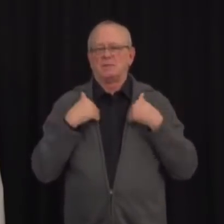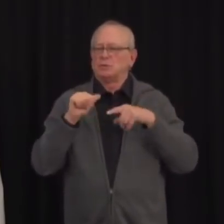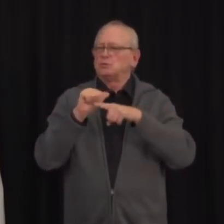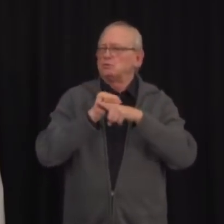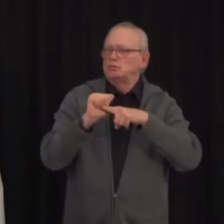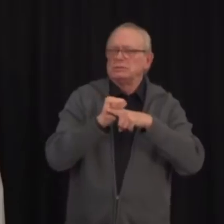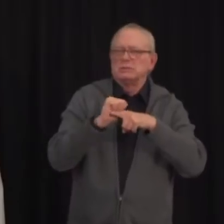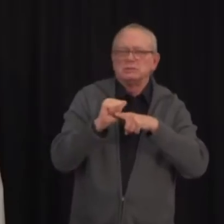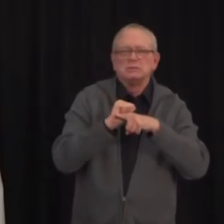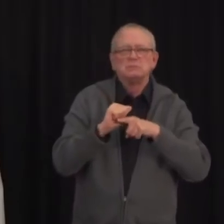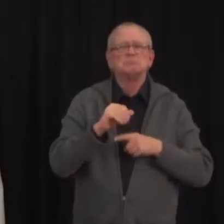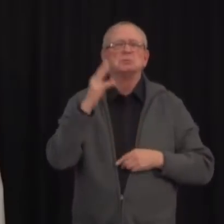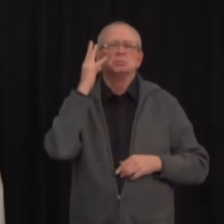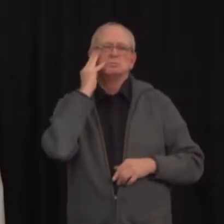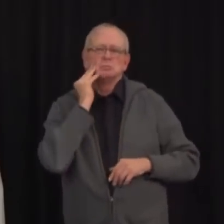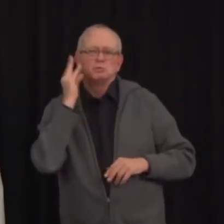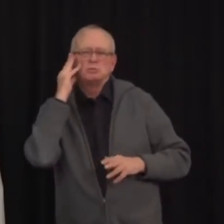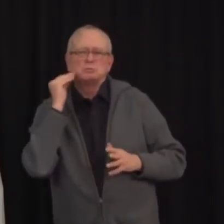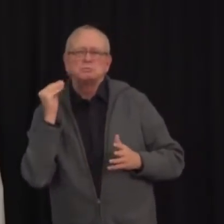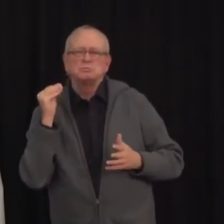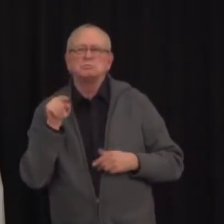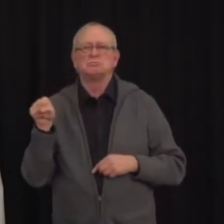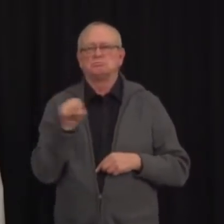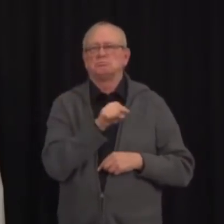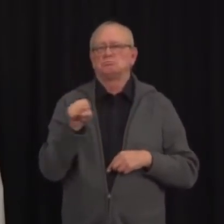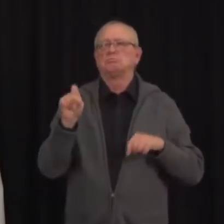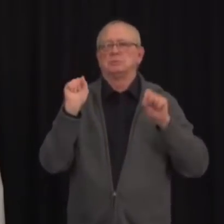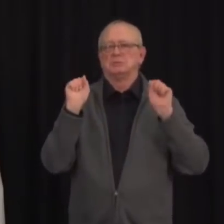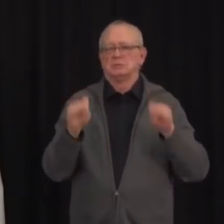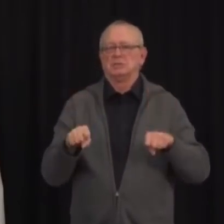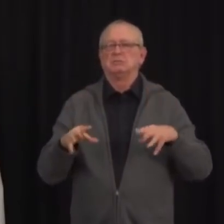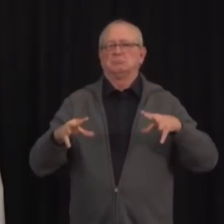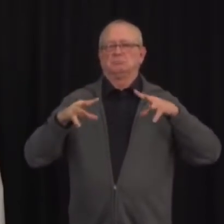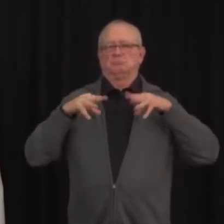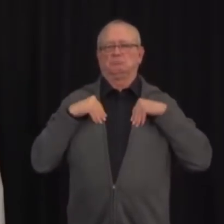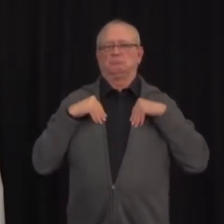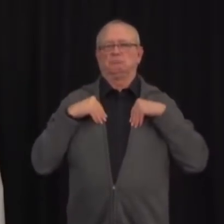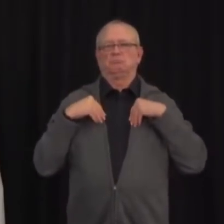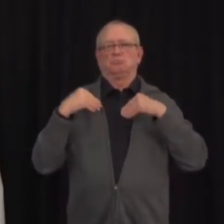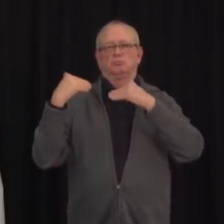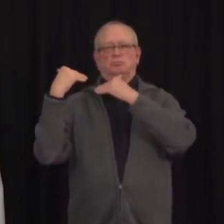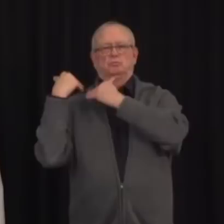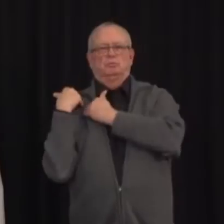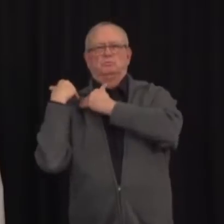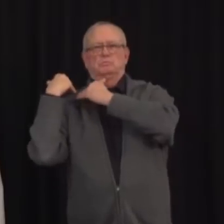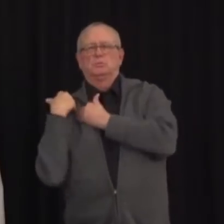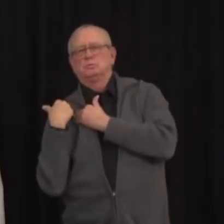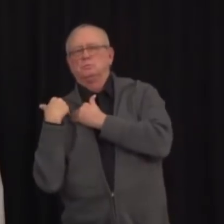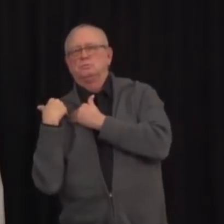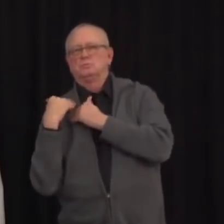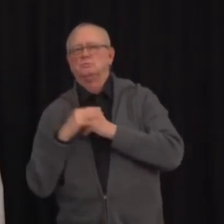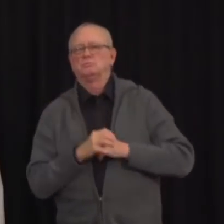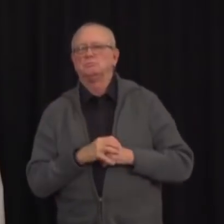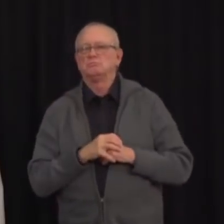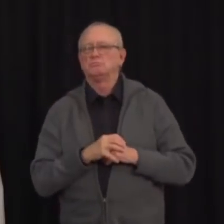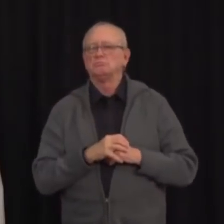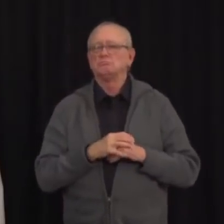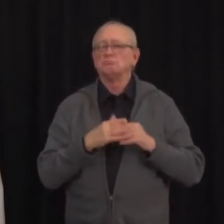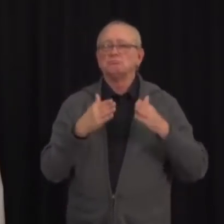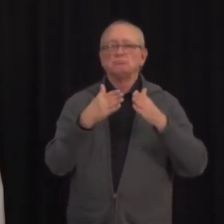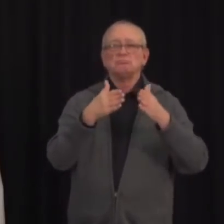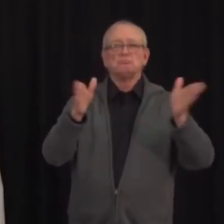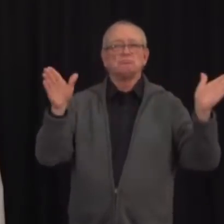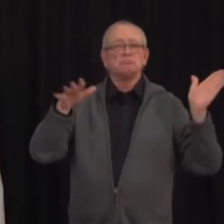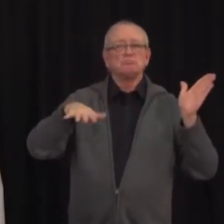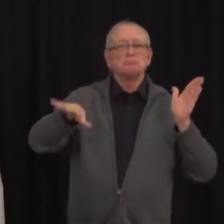enforce public health orders if required during a provincial emergency. To be clear,